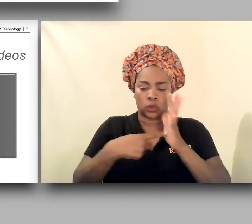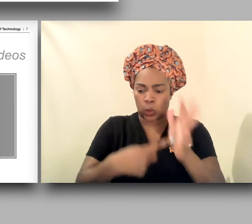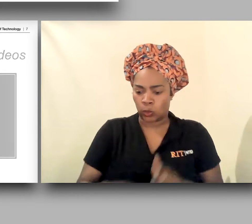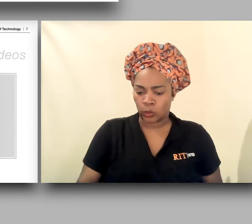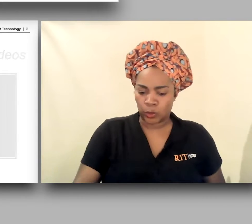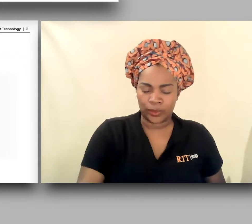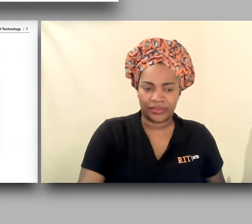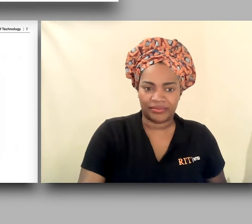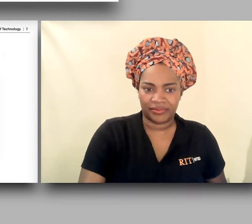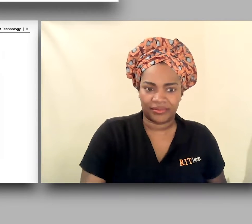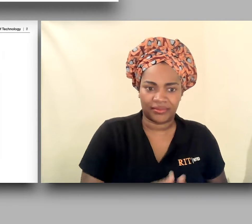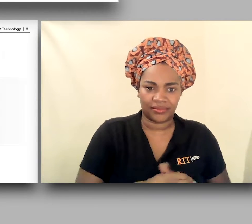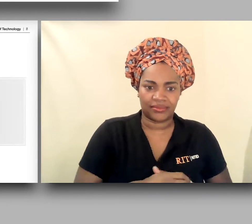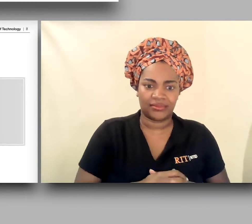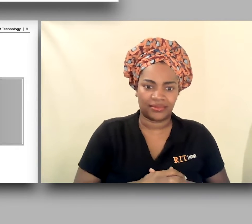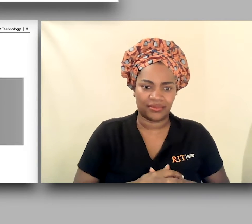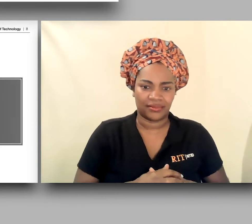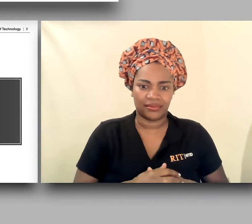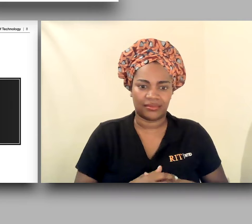we just saw.